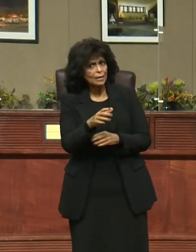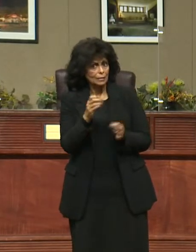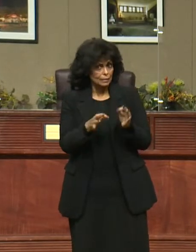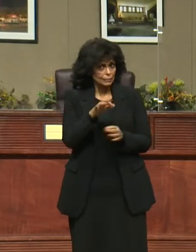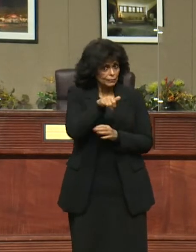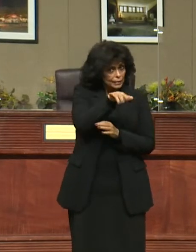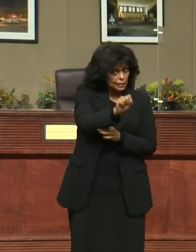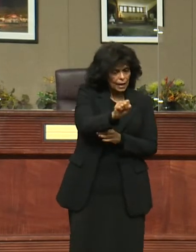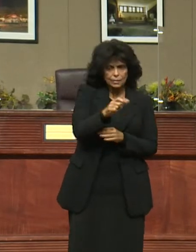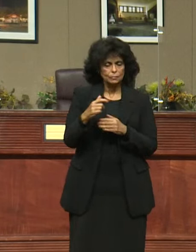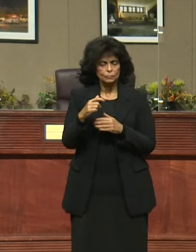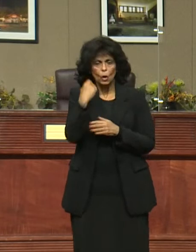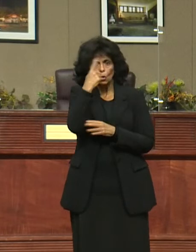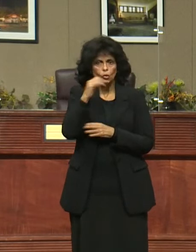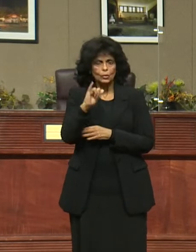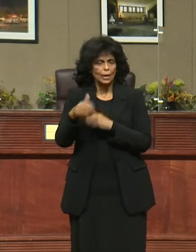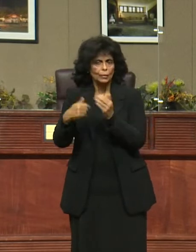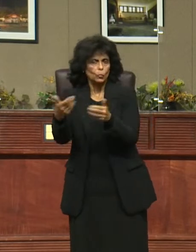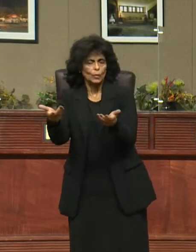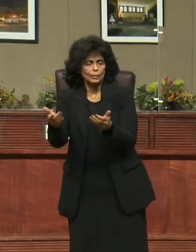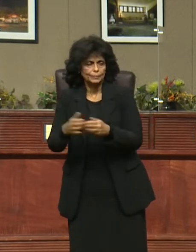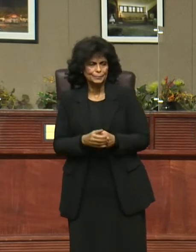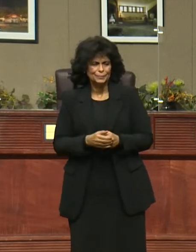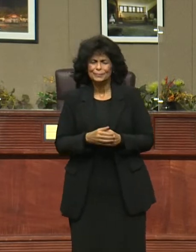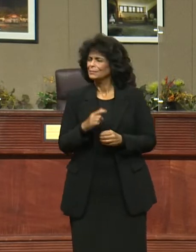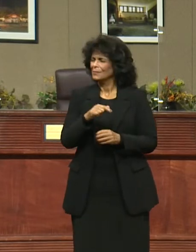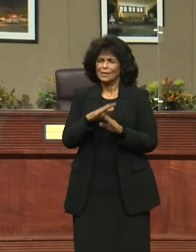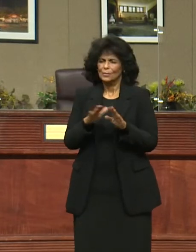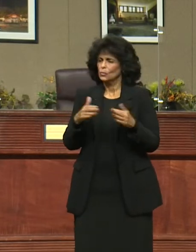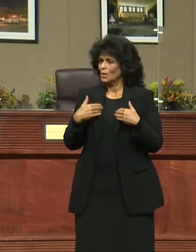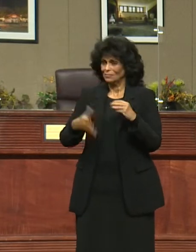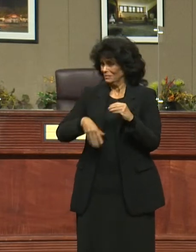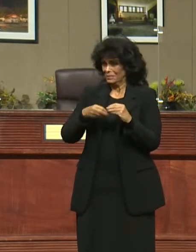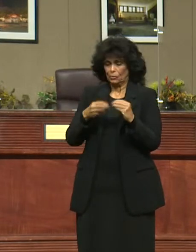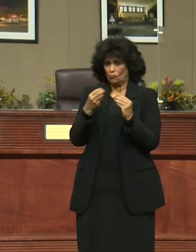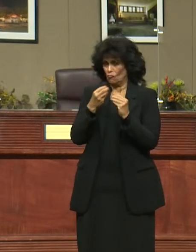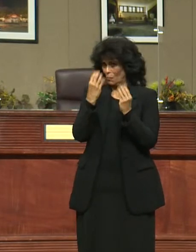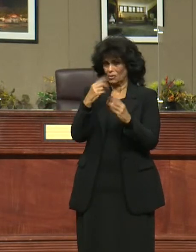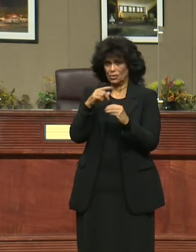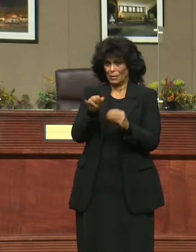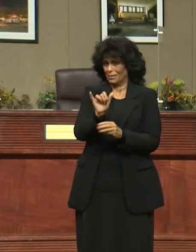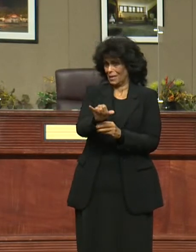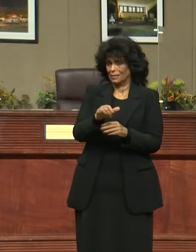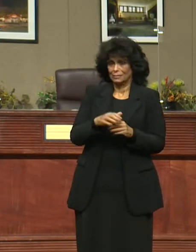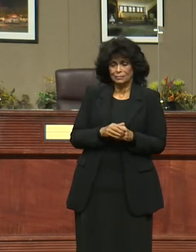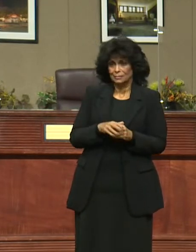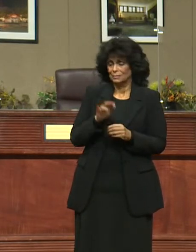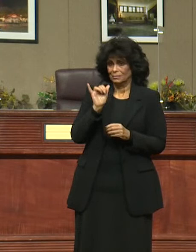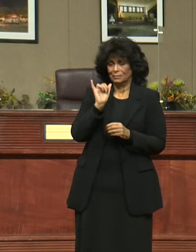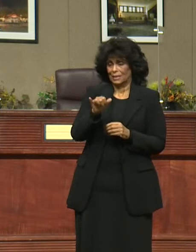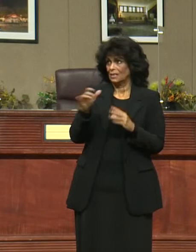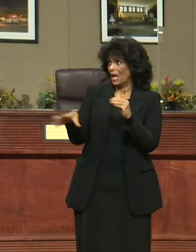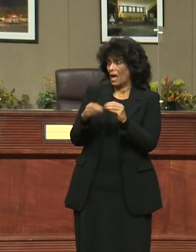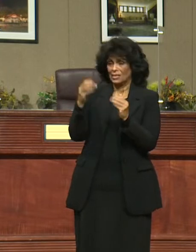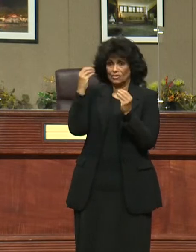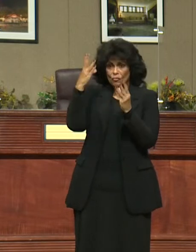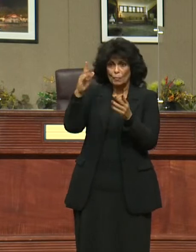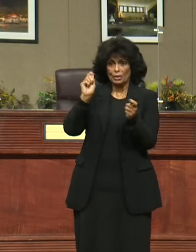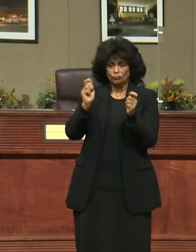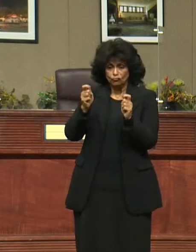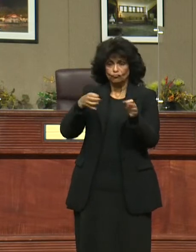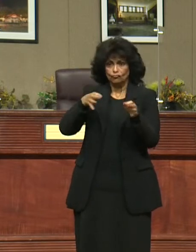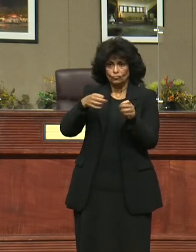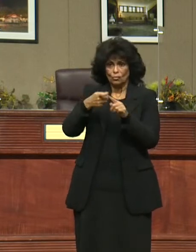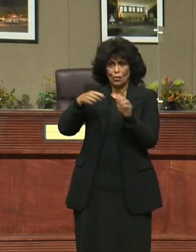like? So I don't have any additional information on that one, and we have not received any additional instruction from the